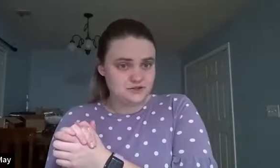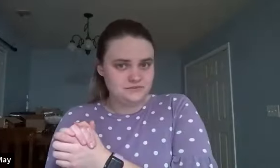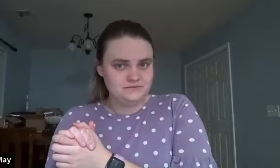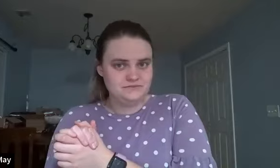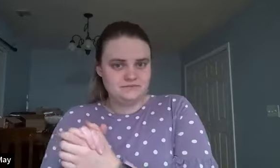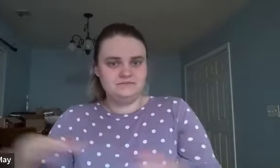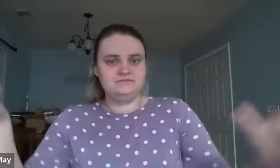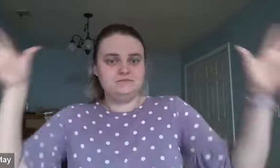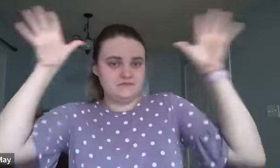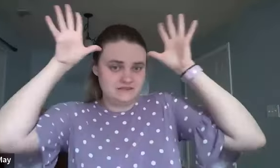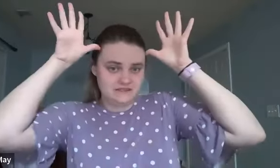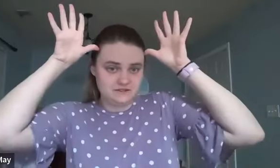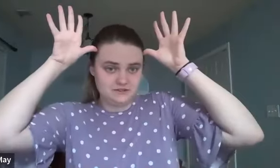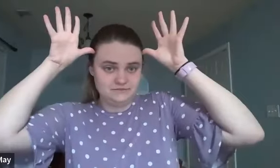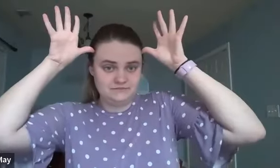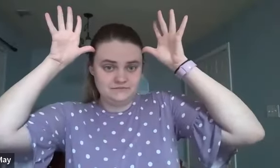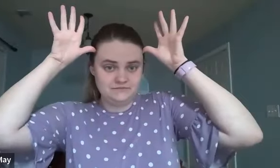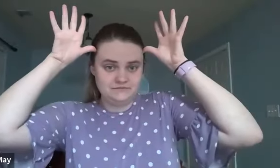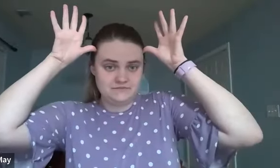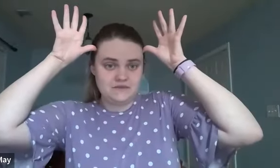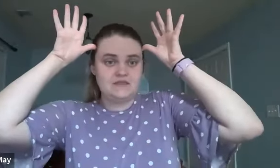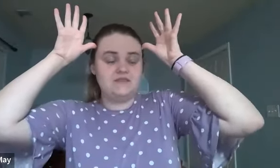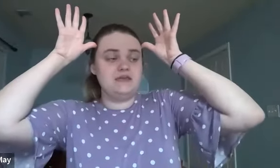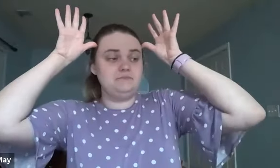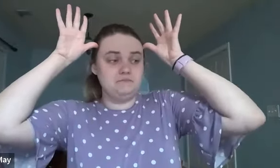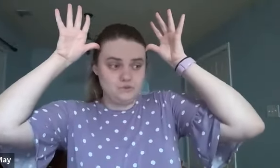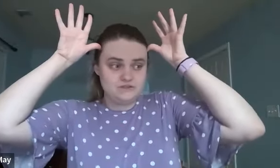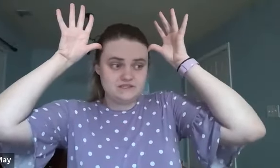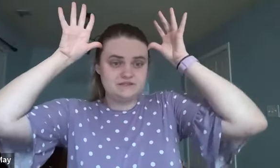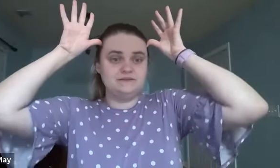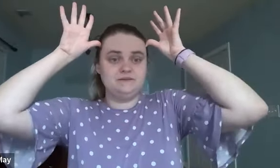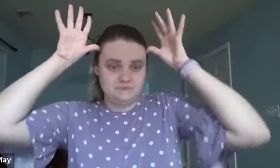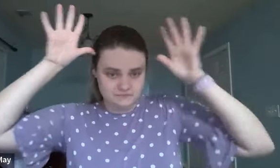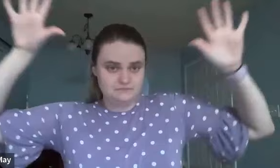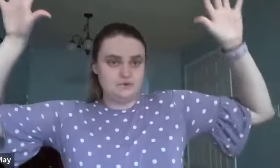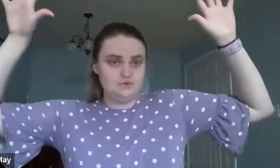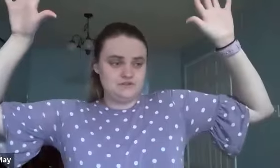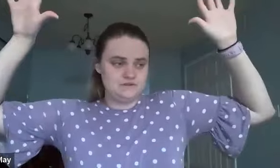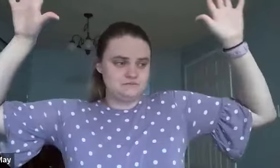Deer. Deer. Then moose. Moose.